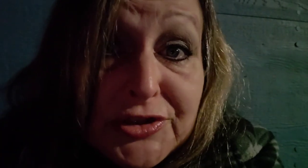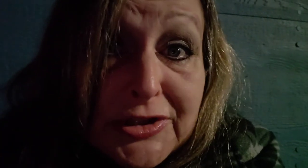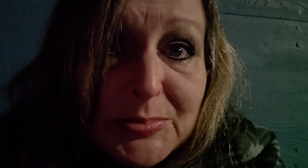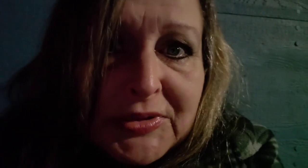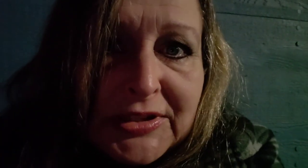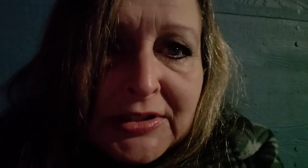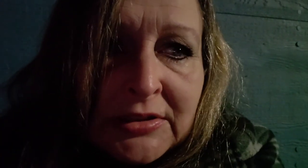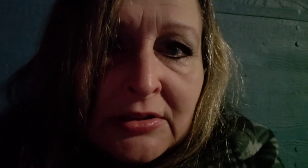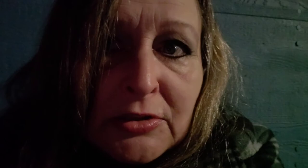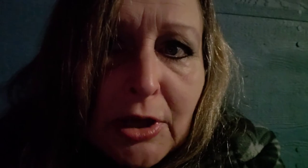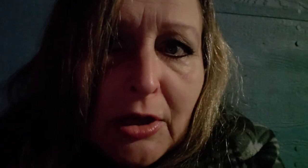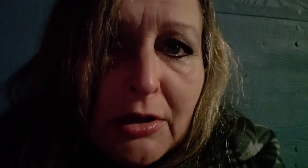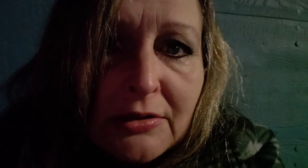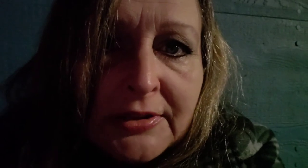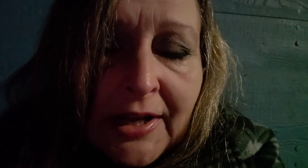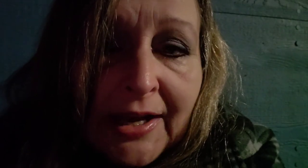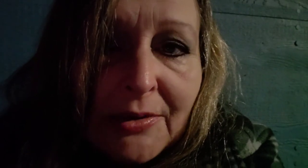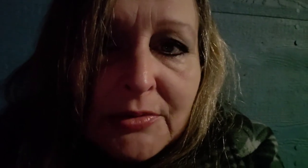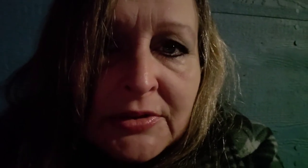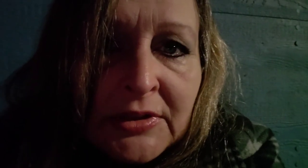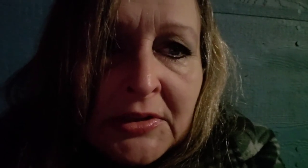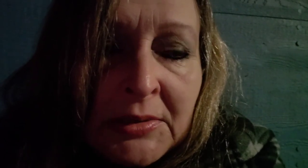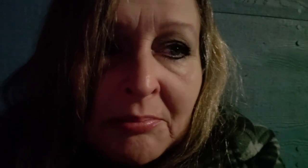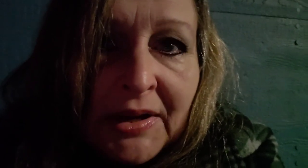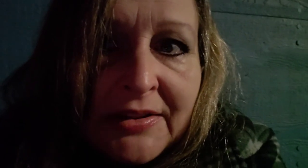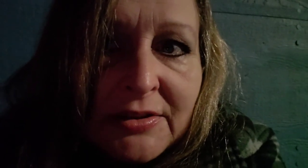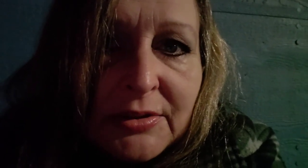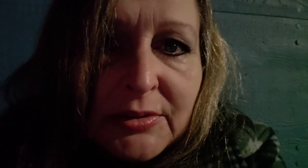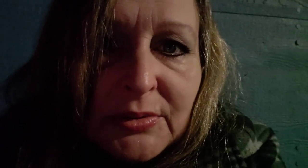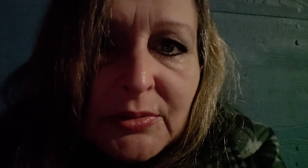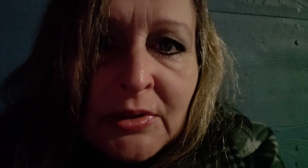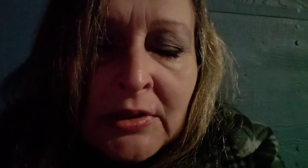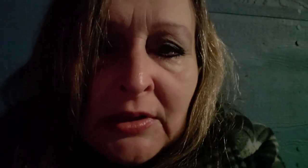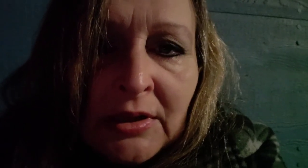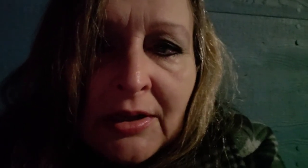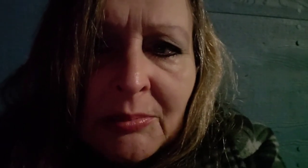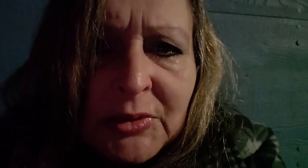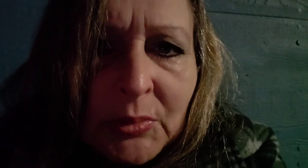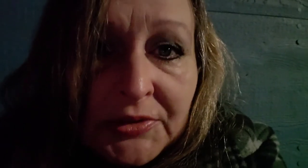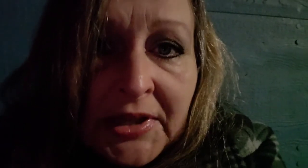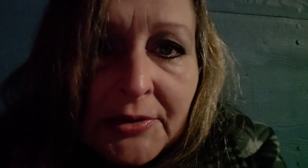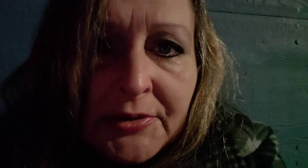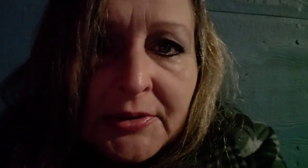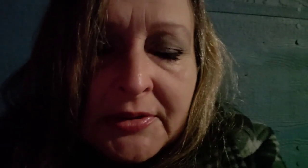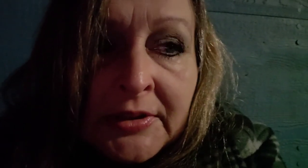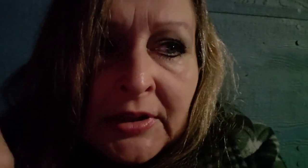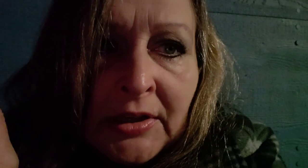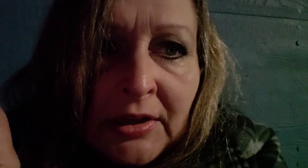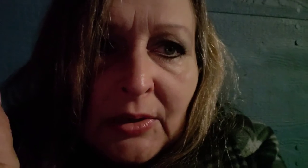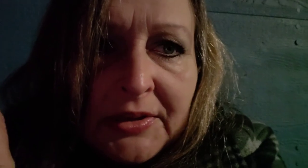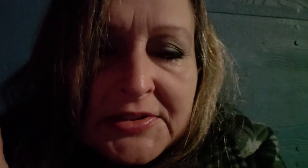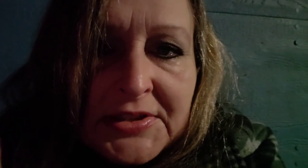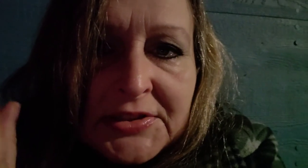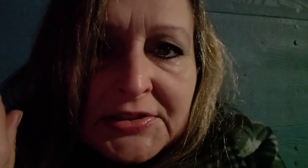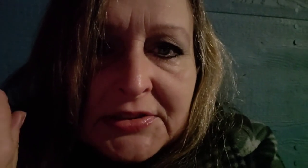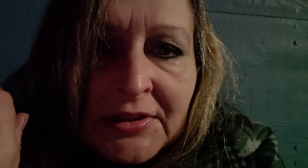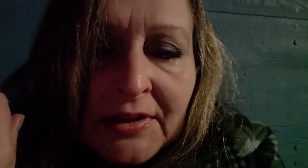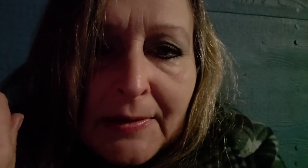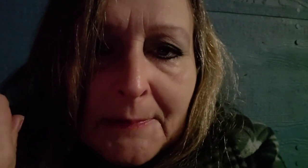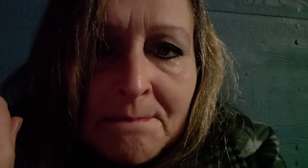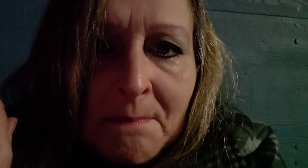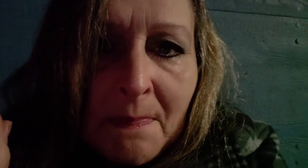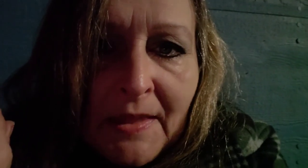it was just being called out by the WHO, the World Health Order